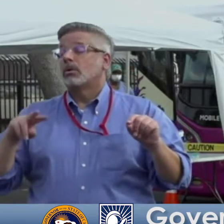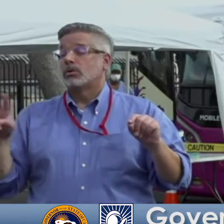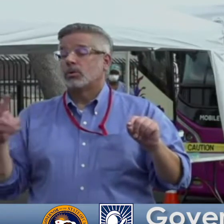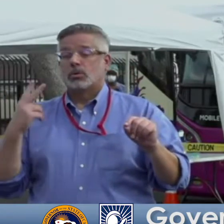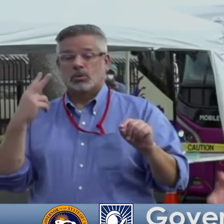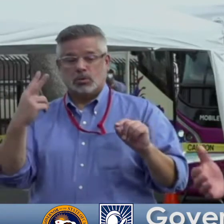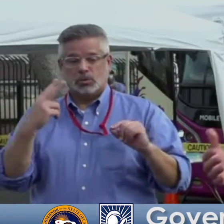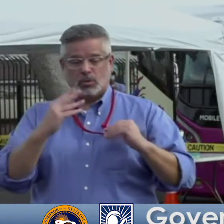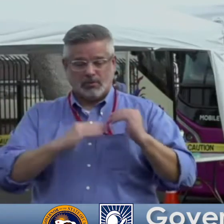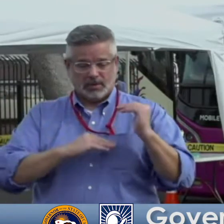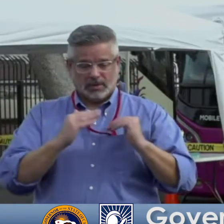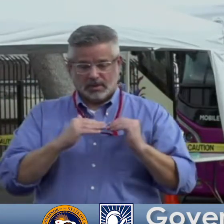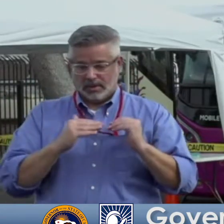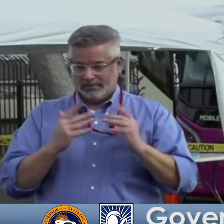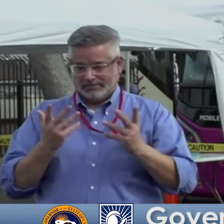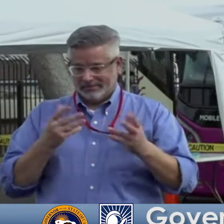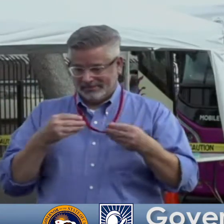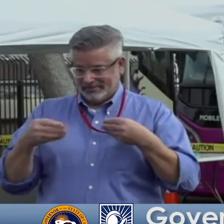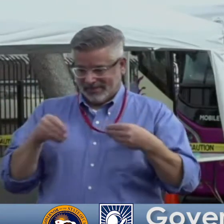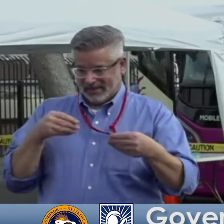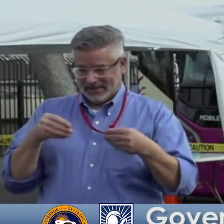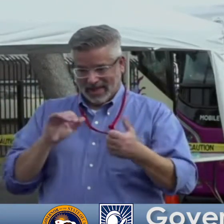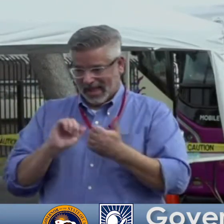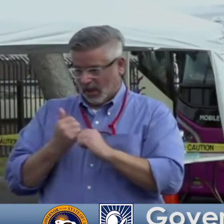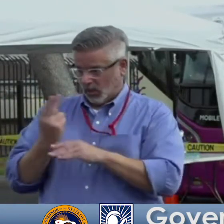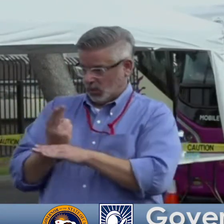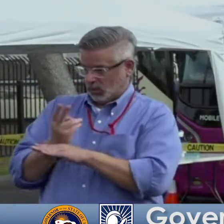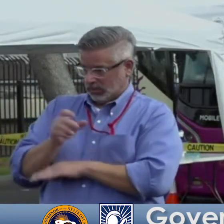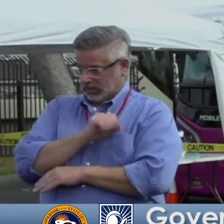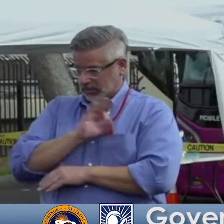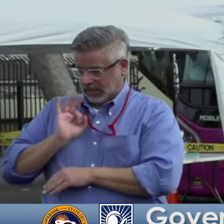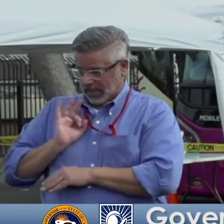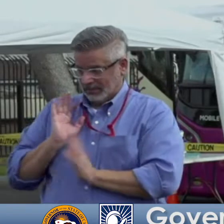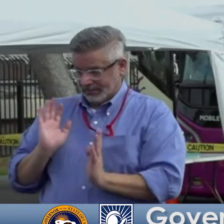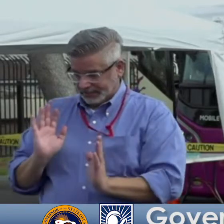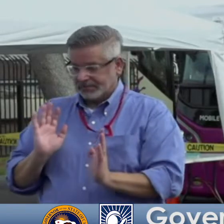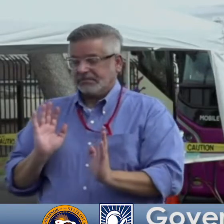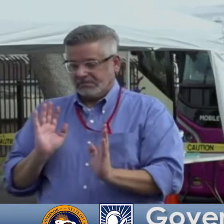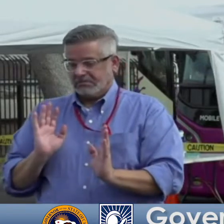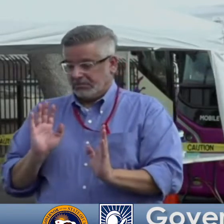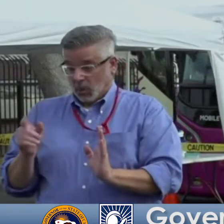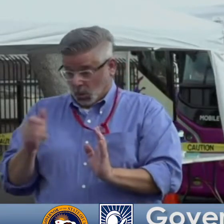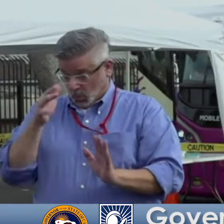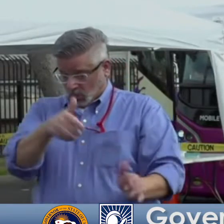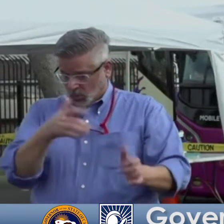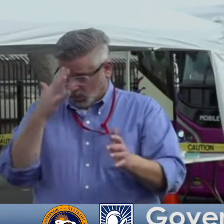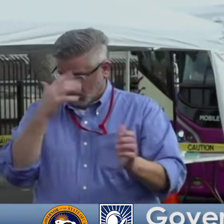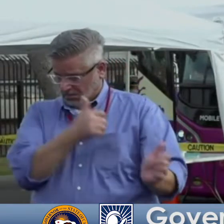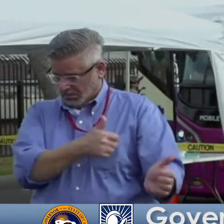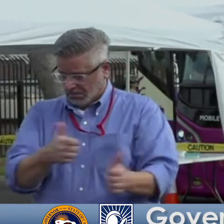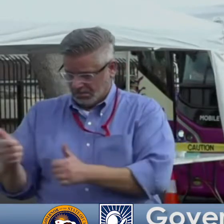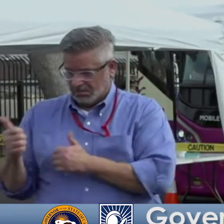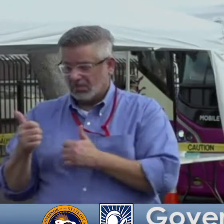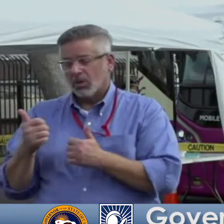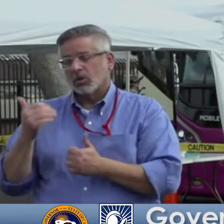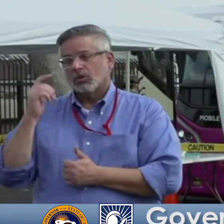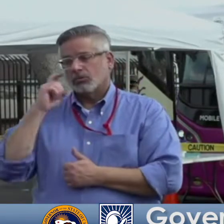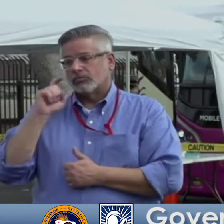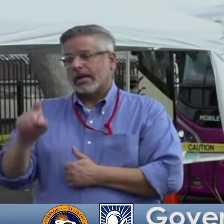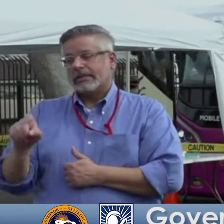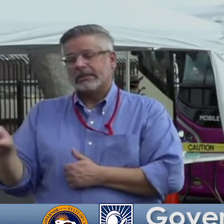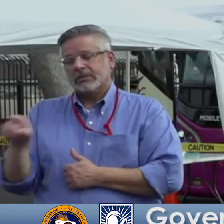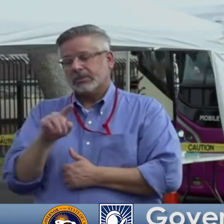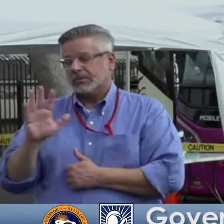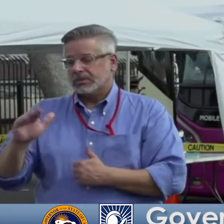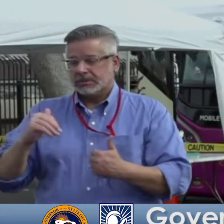facilities as it relates to how they utilize that staff. And we recognize how weary those